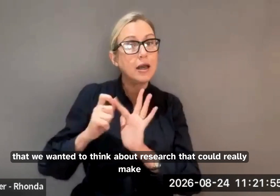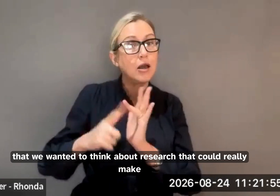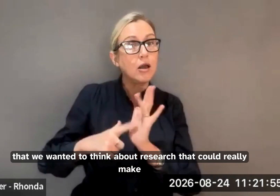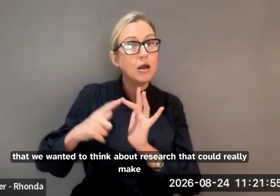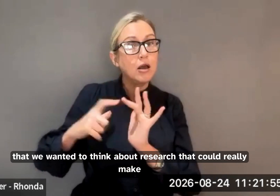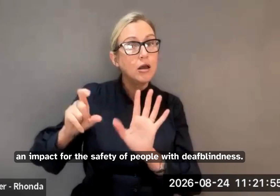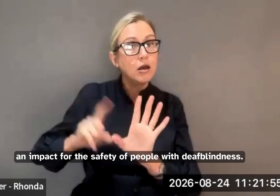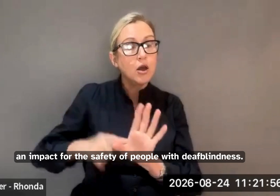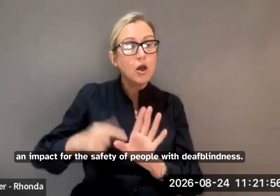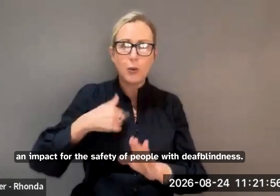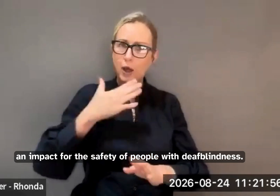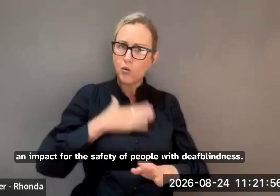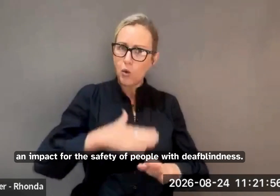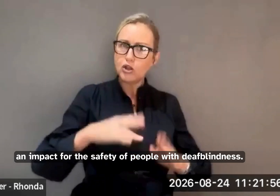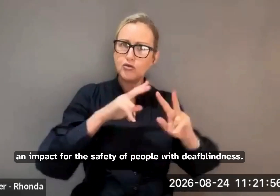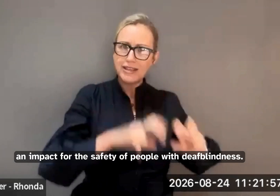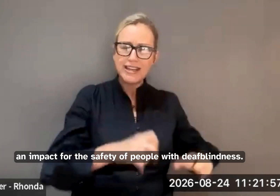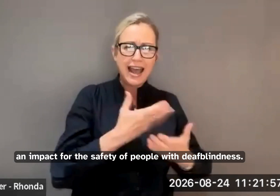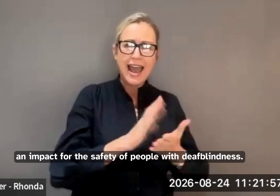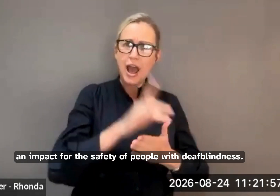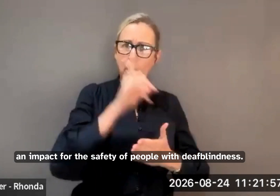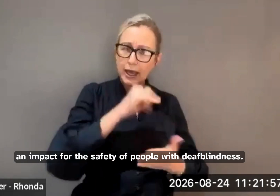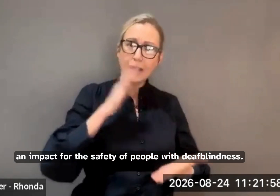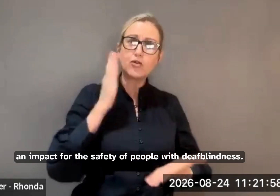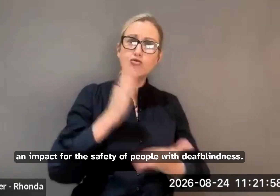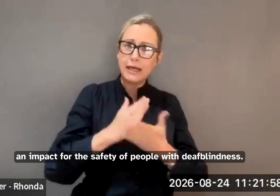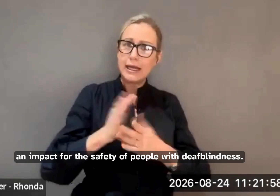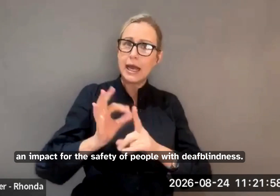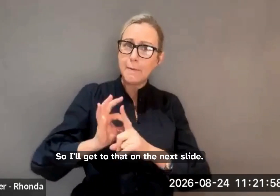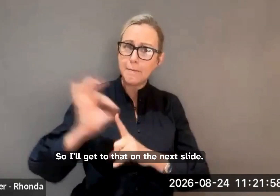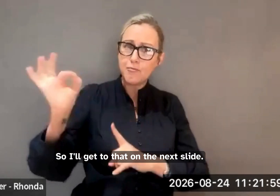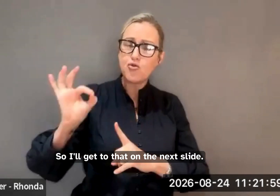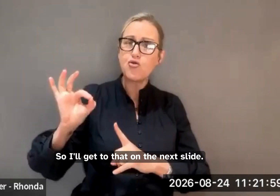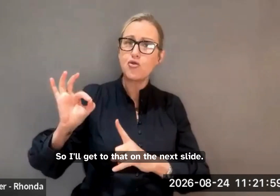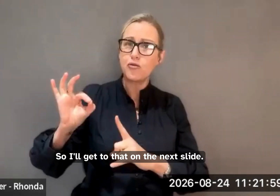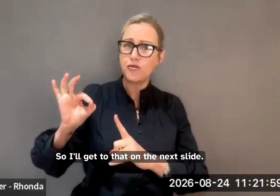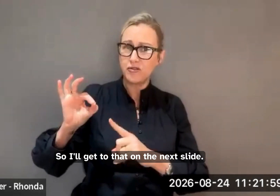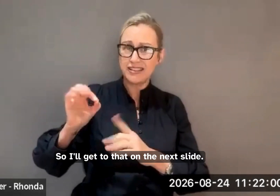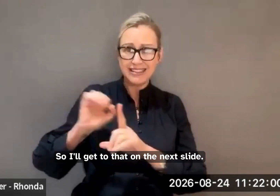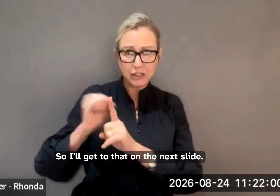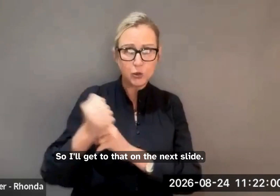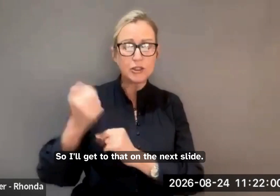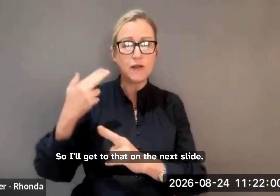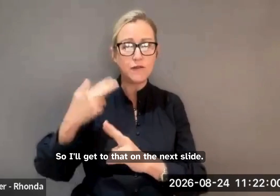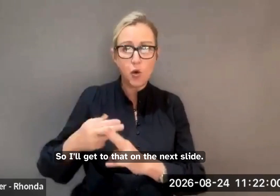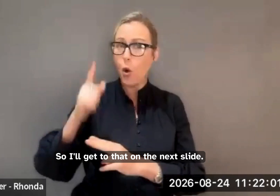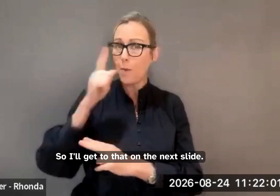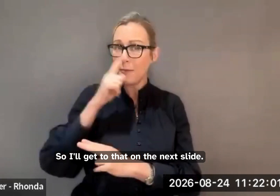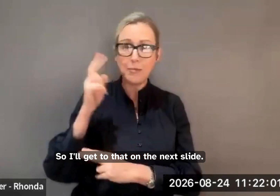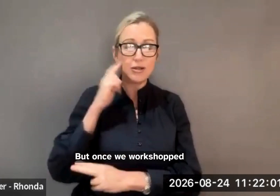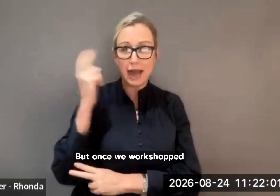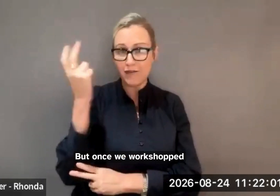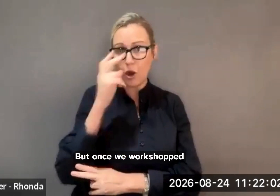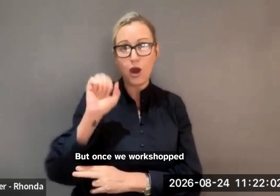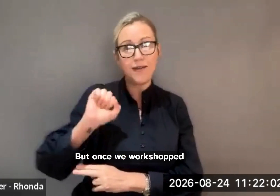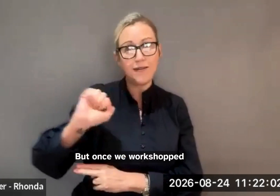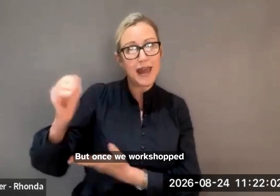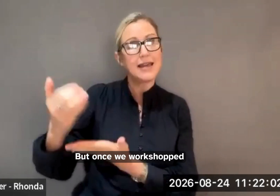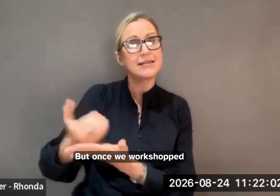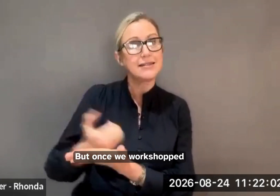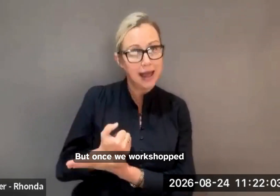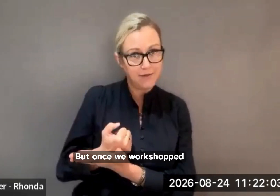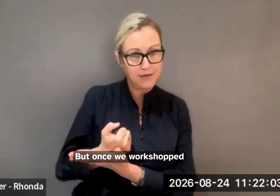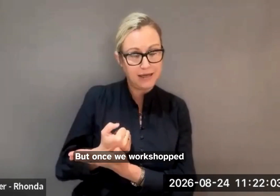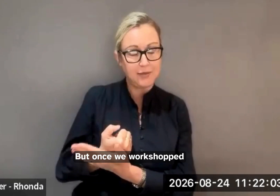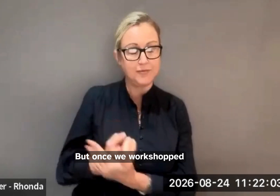research that could really make an impact for the safety of people with deafblindness. So I'll get to that on the next slide. But